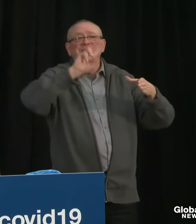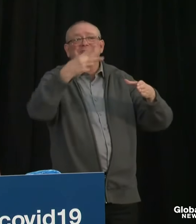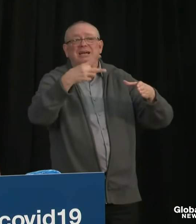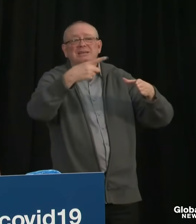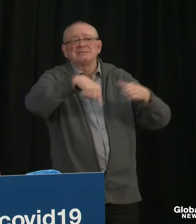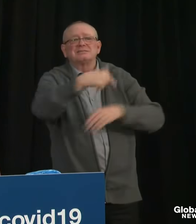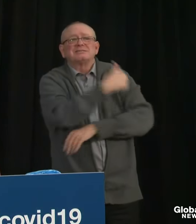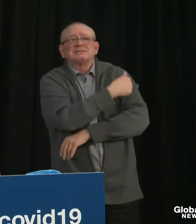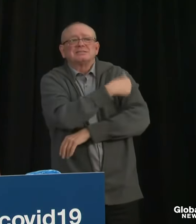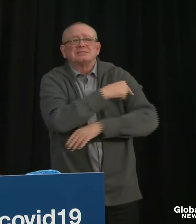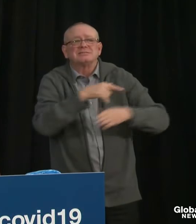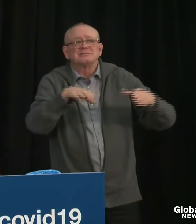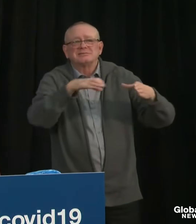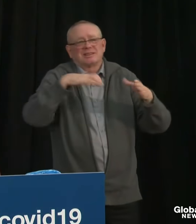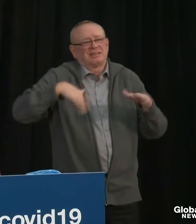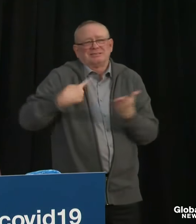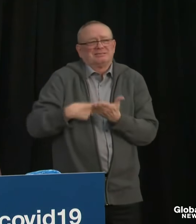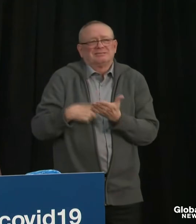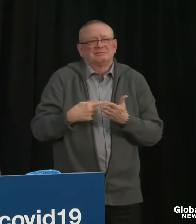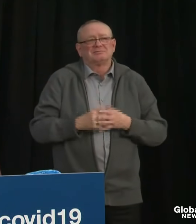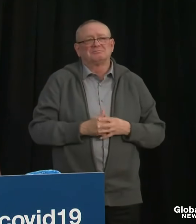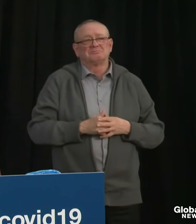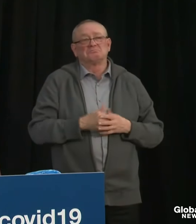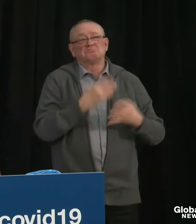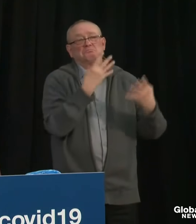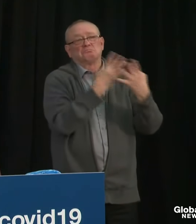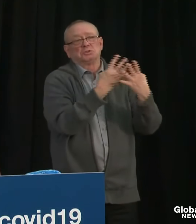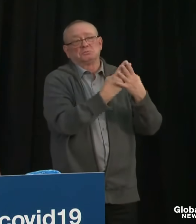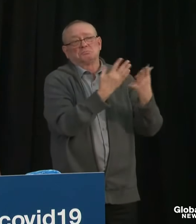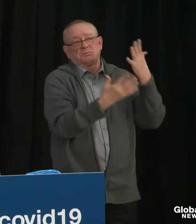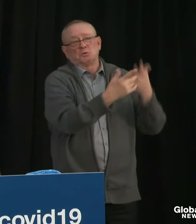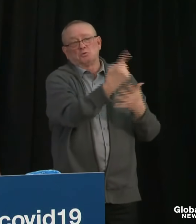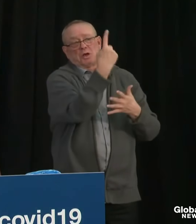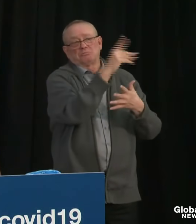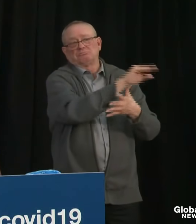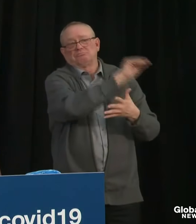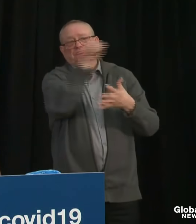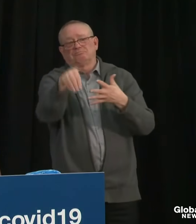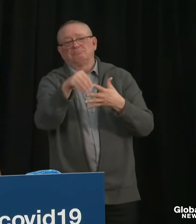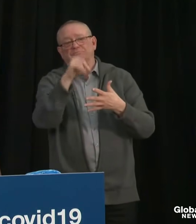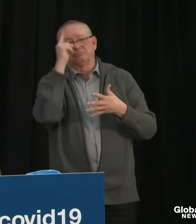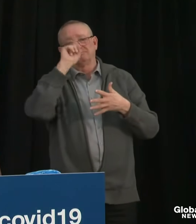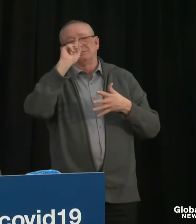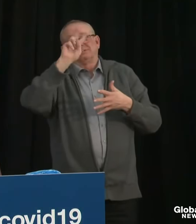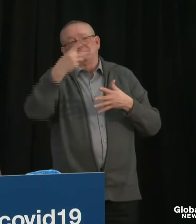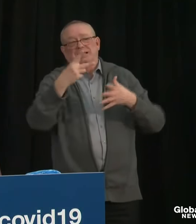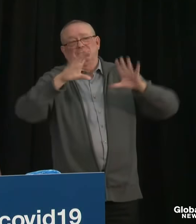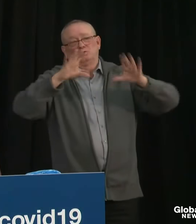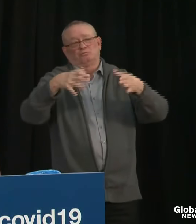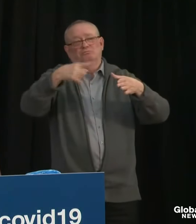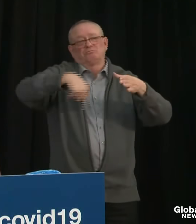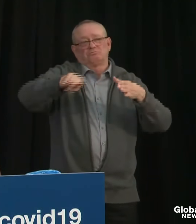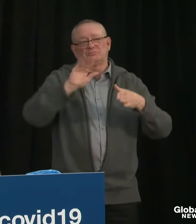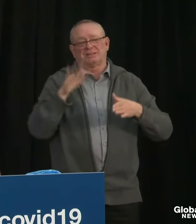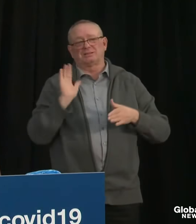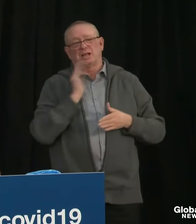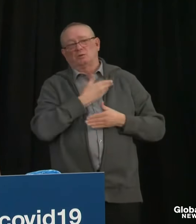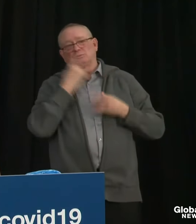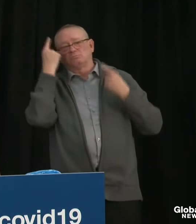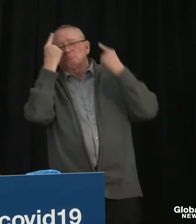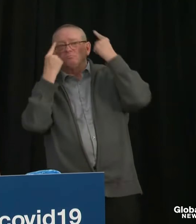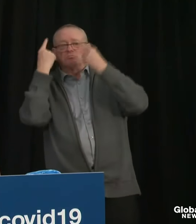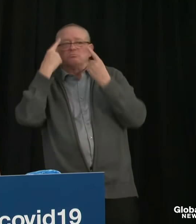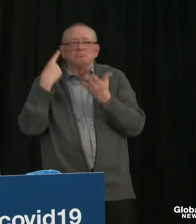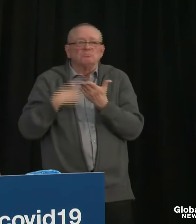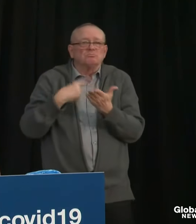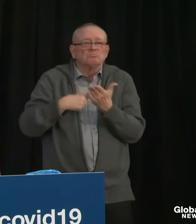And as I mentioned, we'll have a clear ethical dimension that we need to make sure we're considering. With respect to the outbreaks, I did just meet